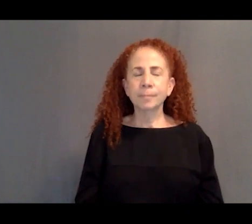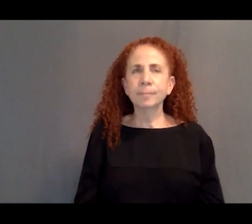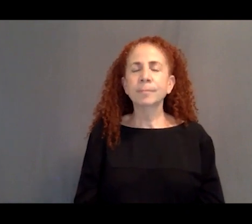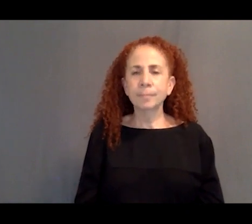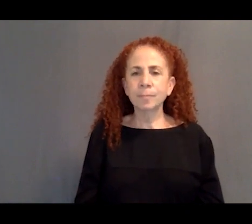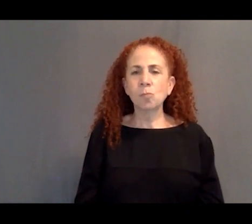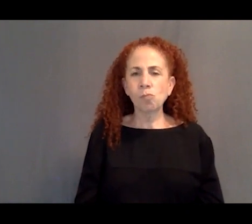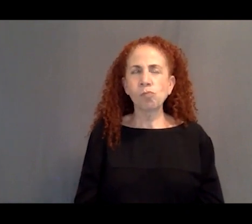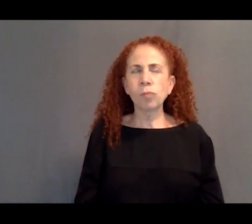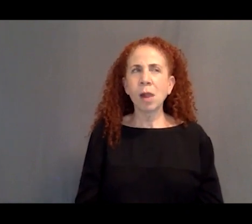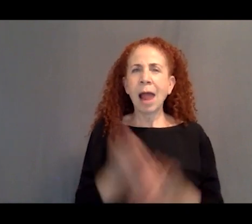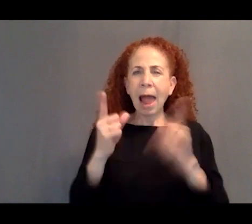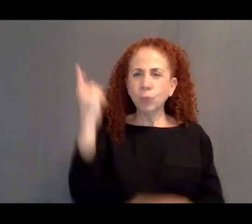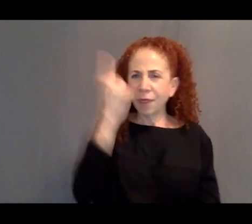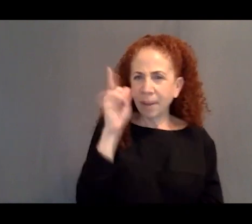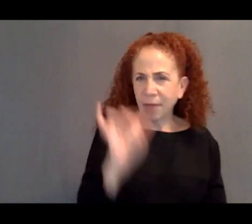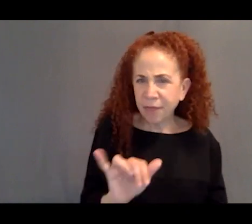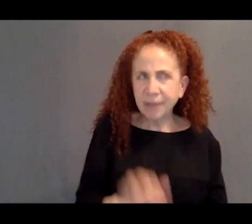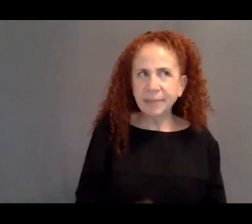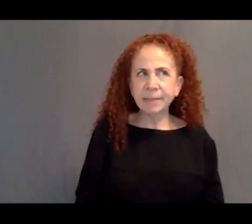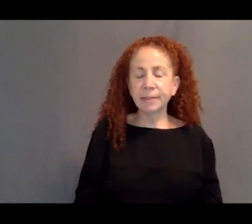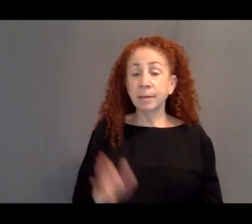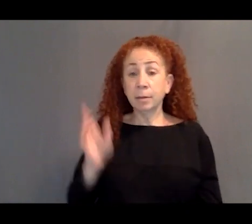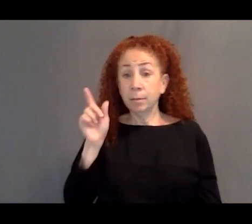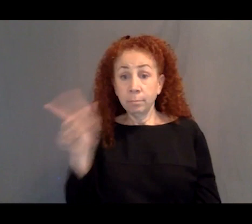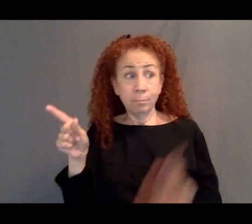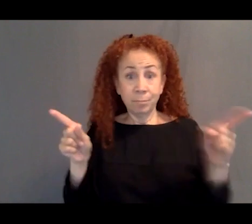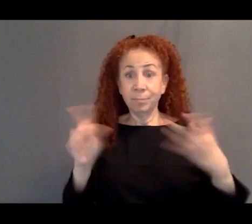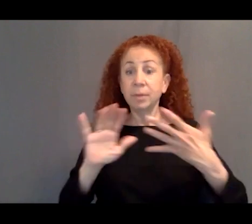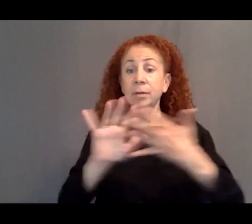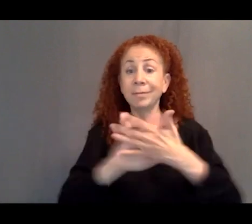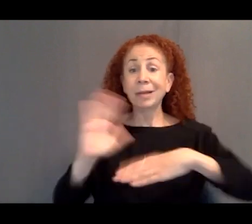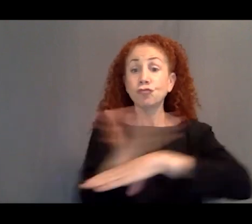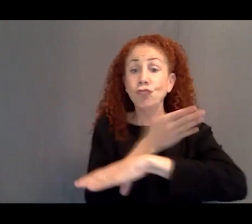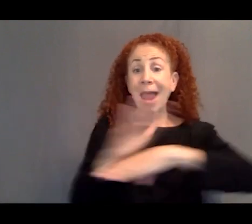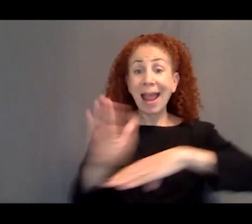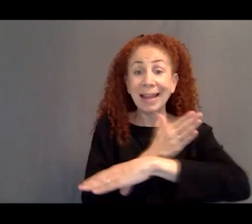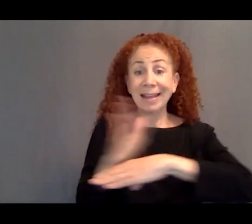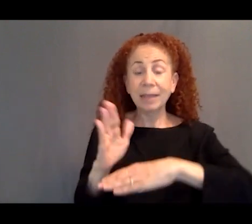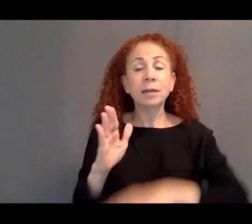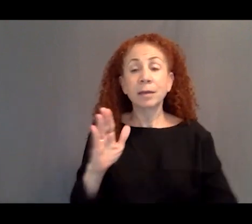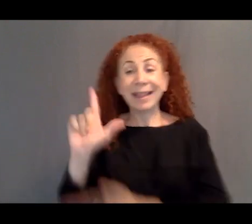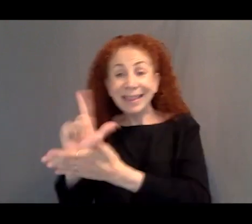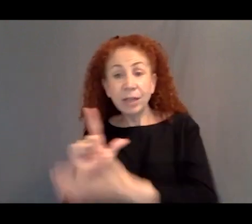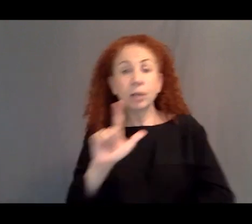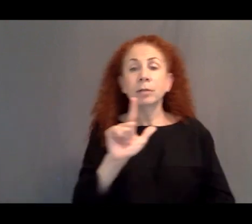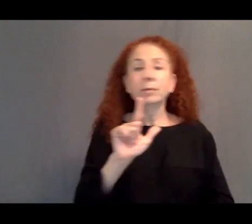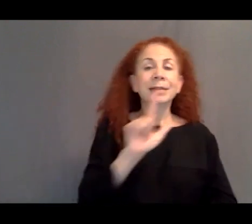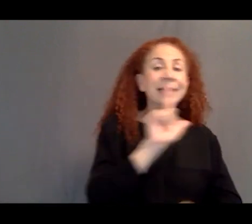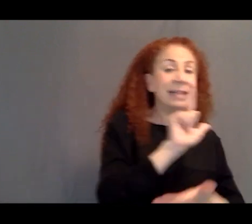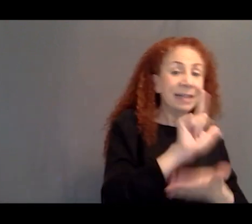this, instead of lying somewhere in this gray area between legality and illegality, what we found with